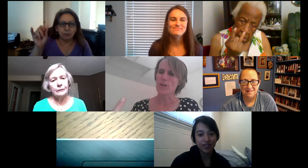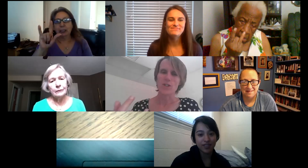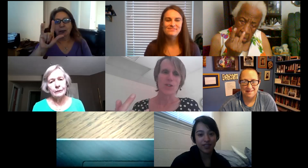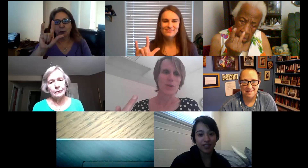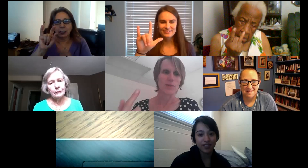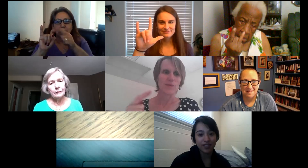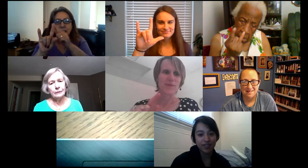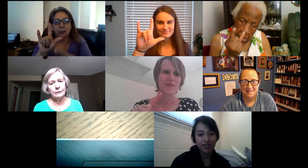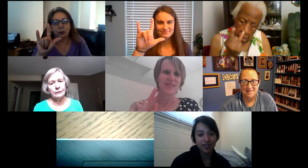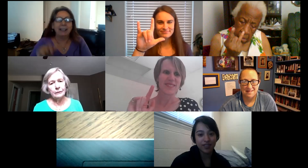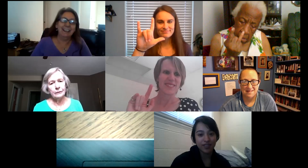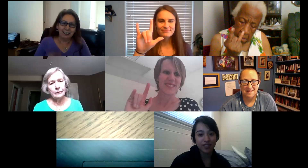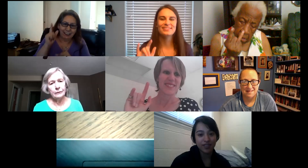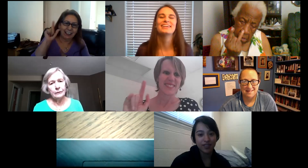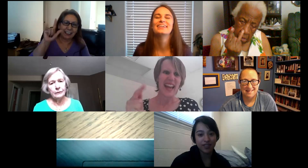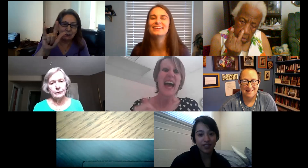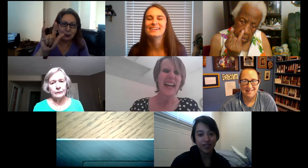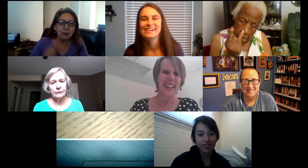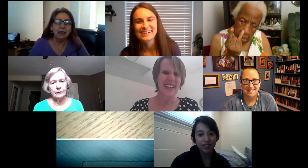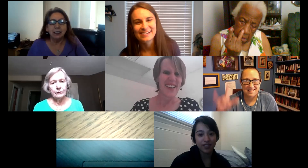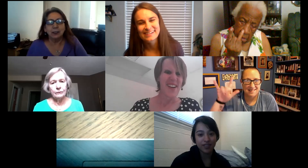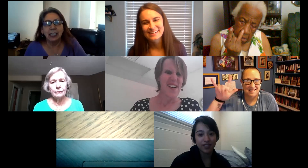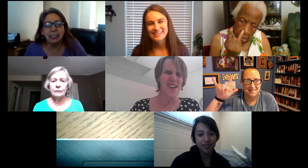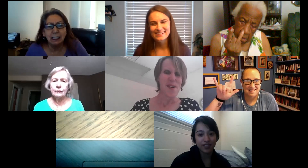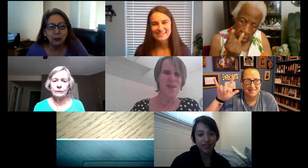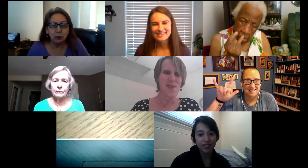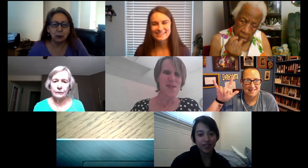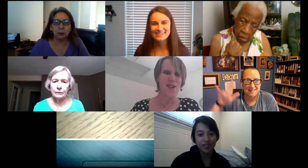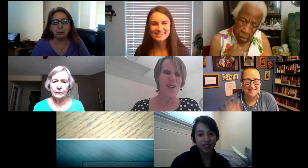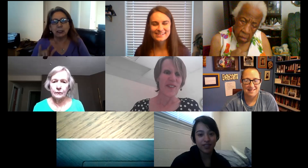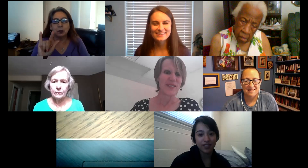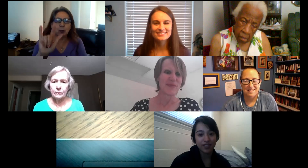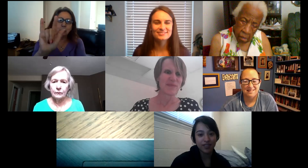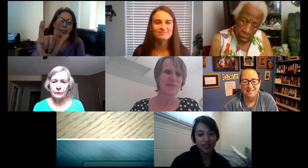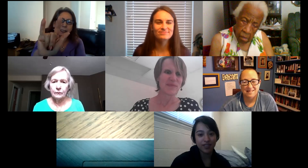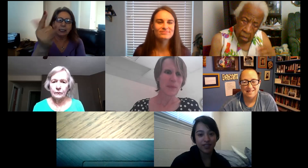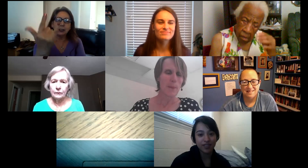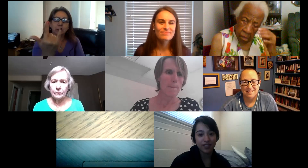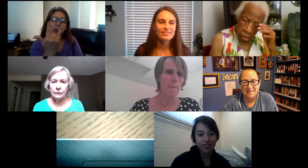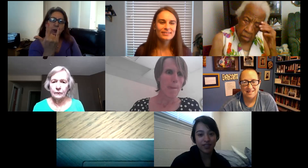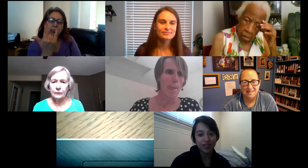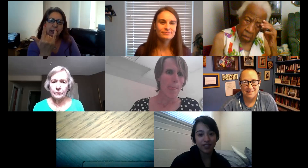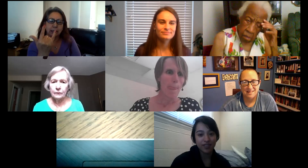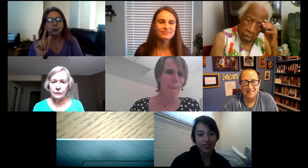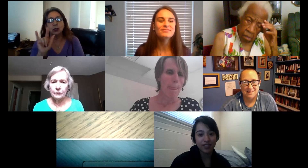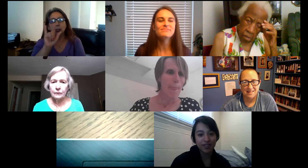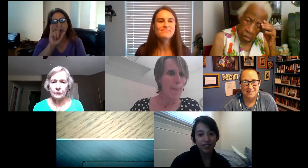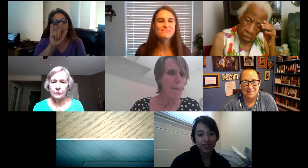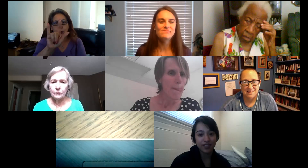but with this other one. I love you. So the I love you, people say, well, do I go like this or do I go like this? Usually